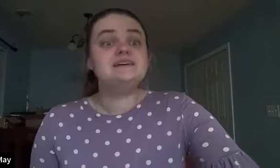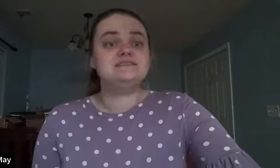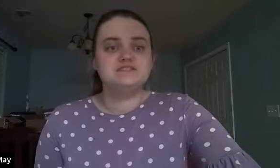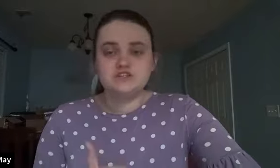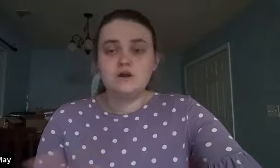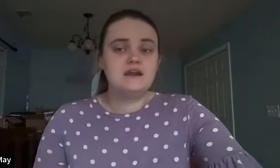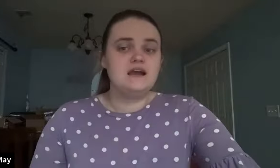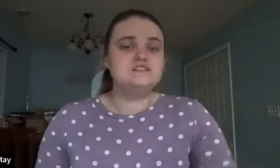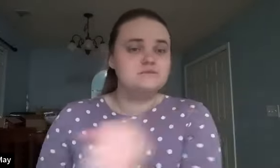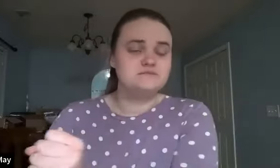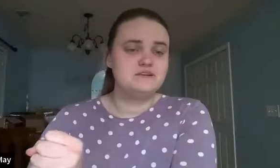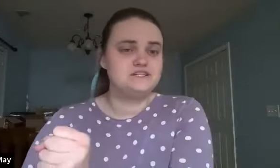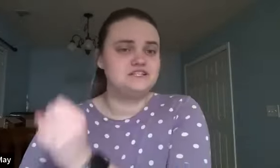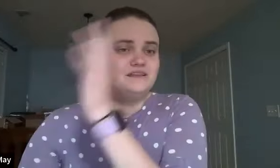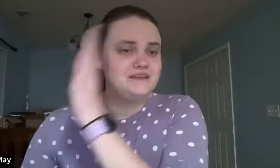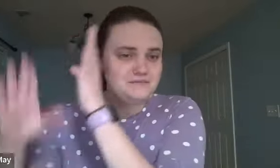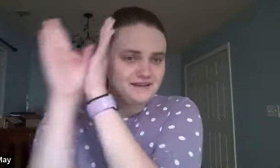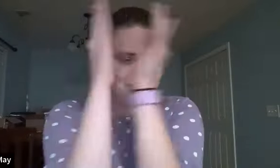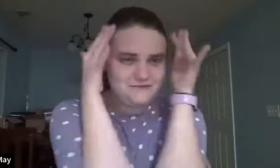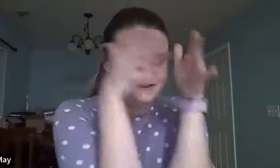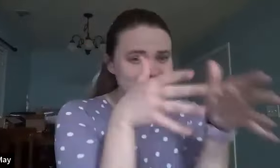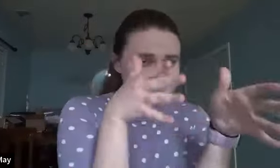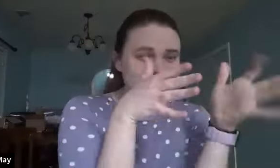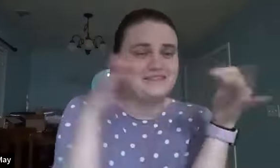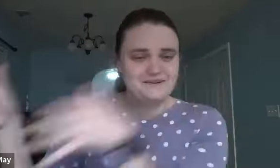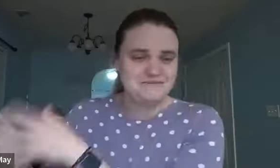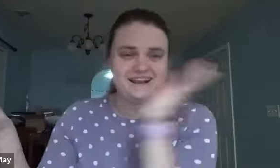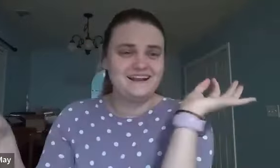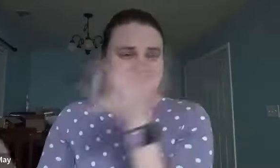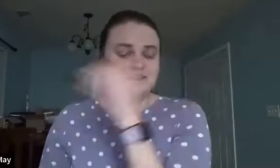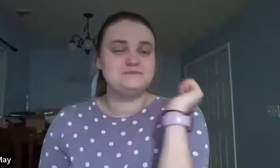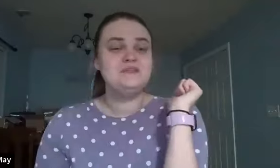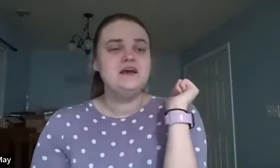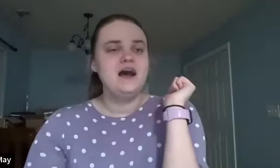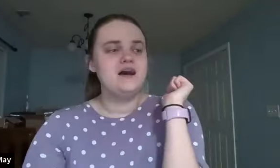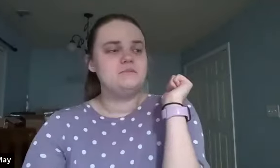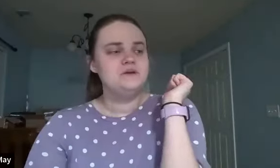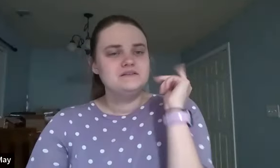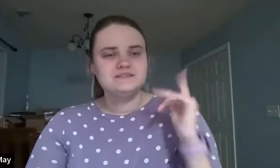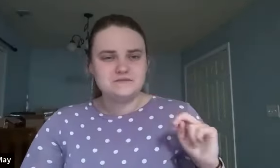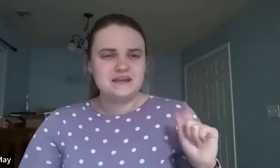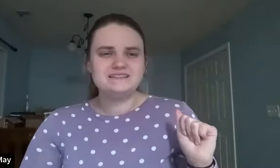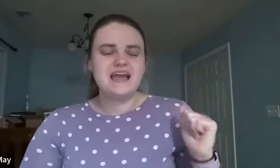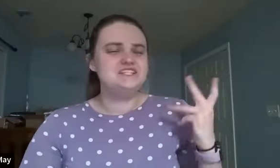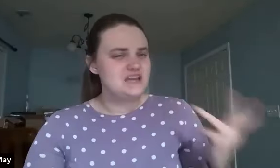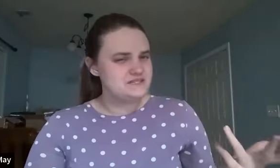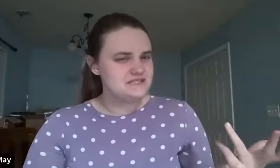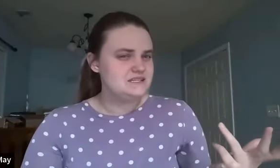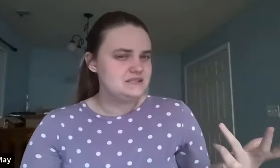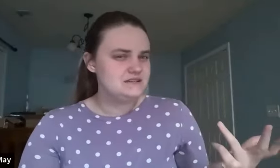Yes, sorry, I stopped in mid question. Let me come back. Let me focus on this one and then I'll come back. I got distracted. Sign for pandas, I just haven't seen